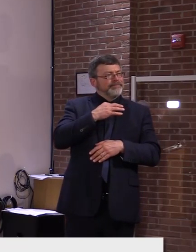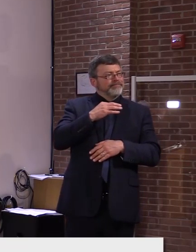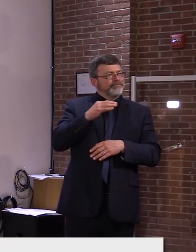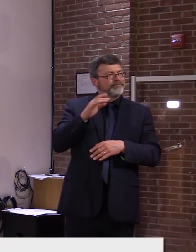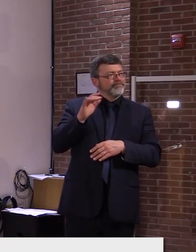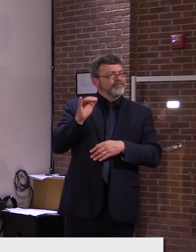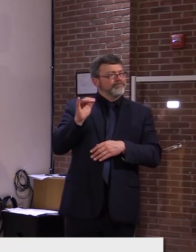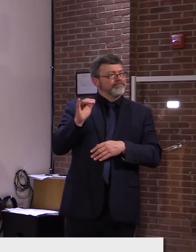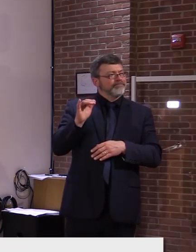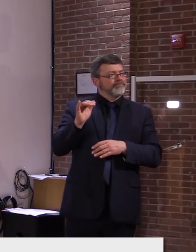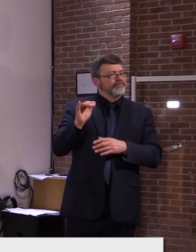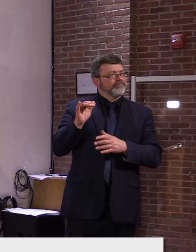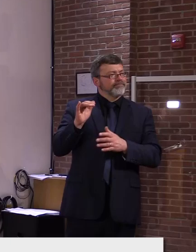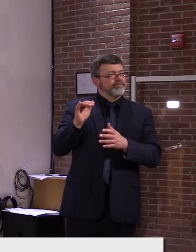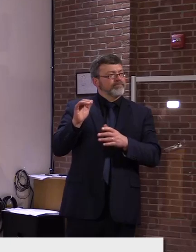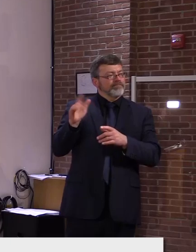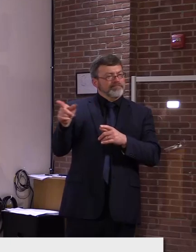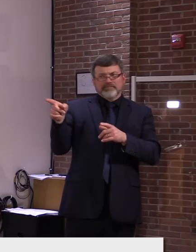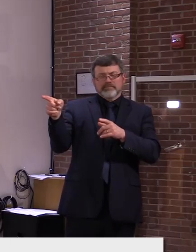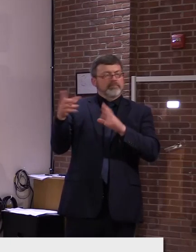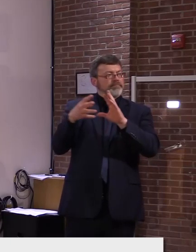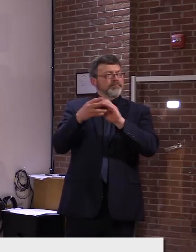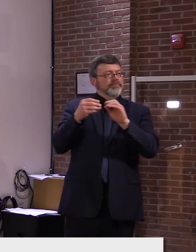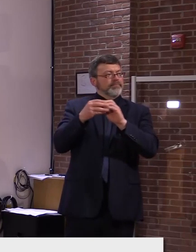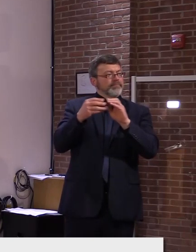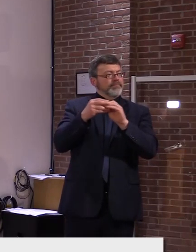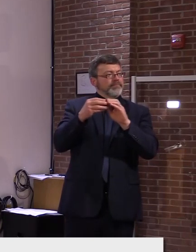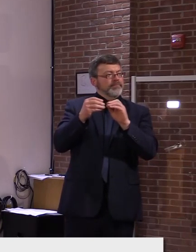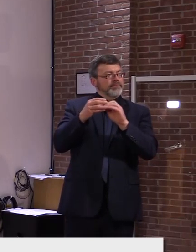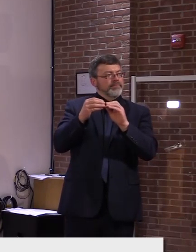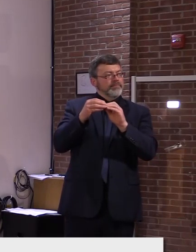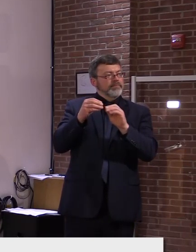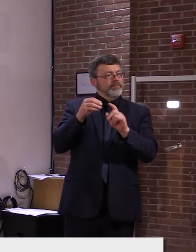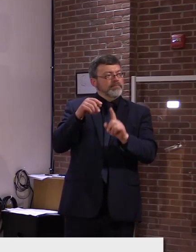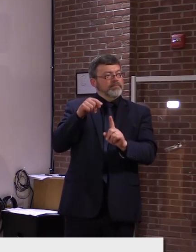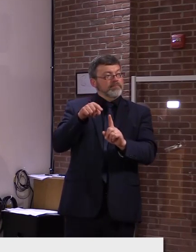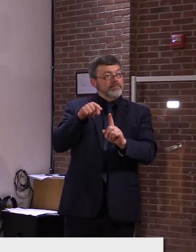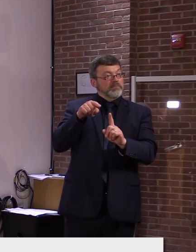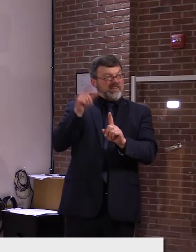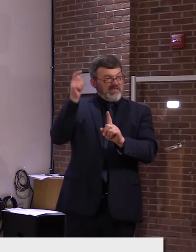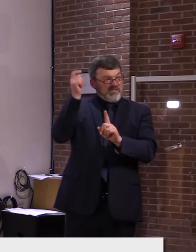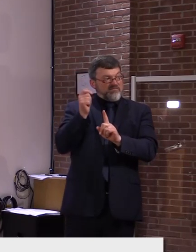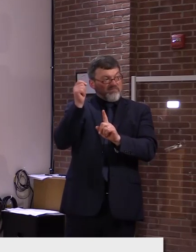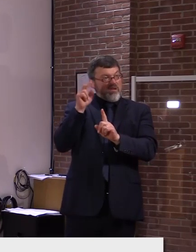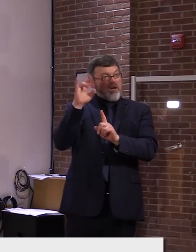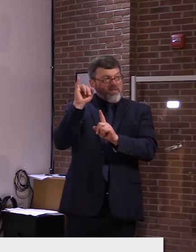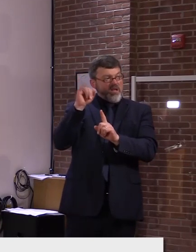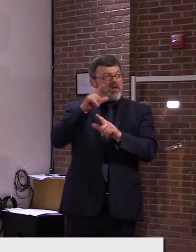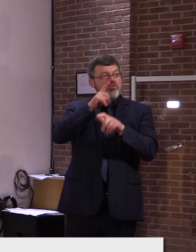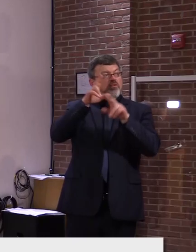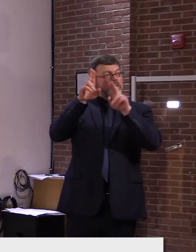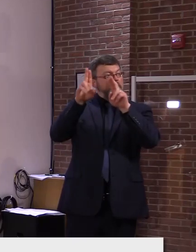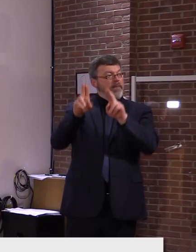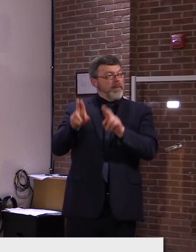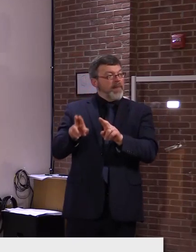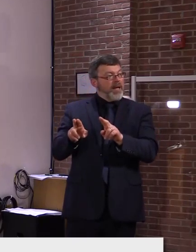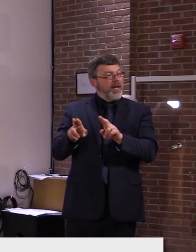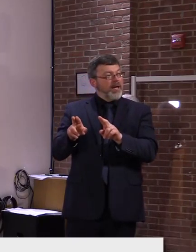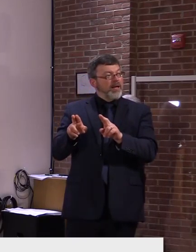the unemployment claims came up, there was a